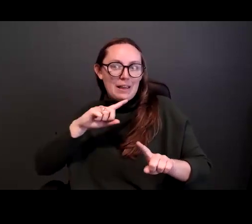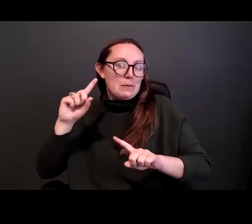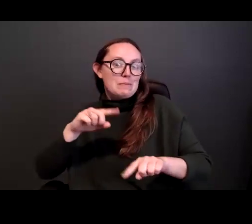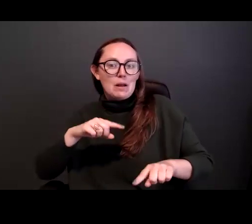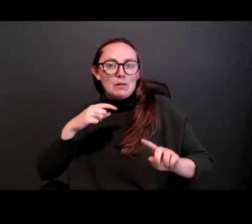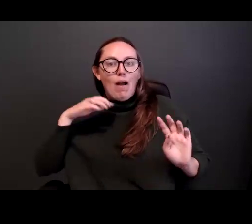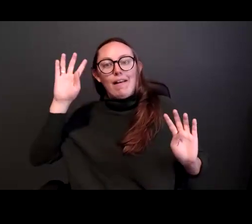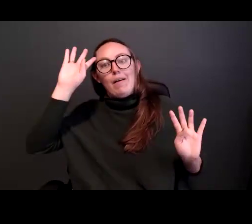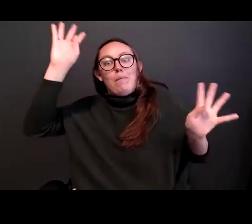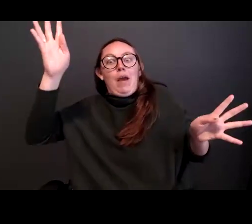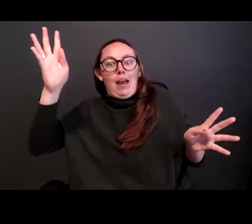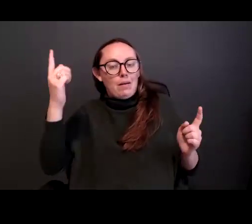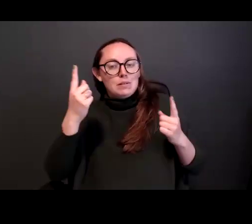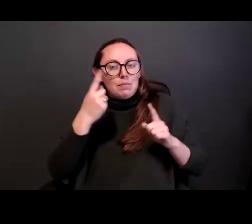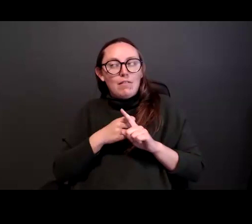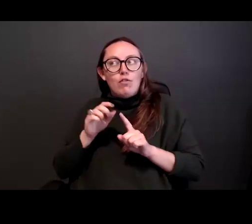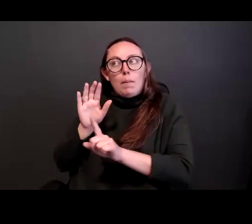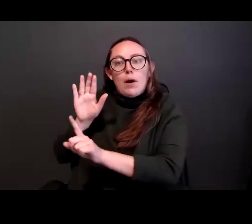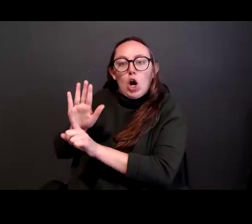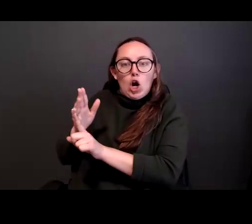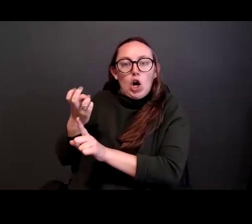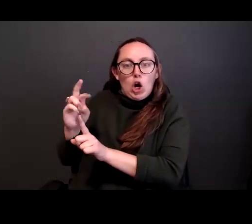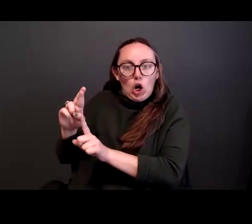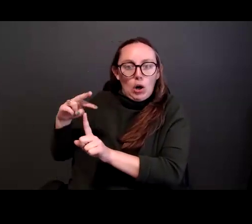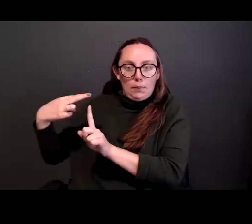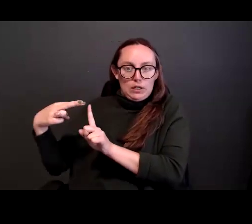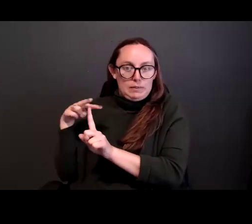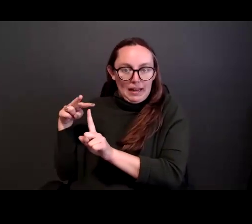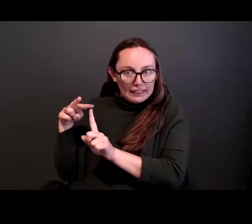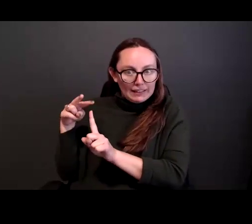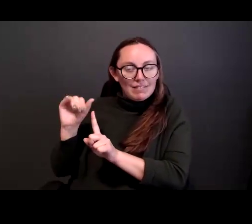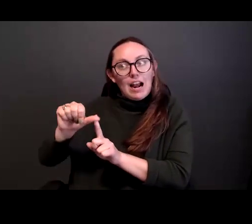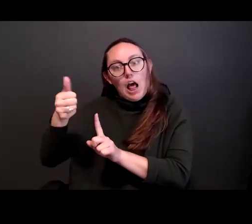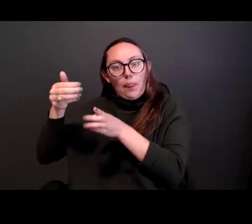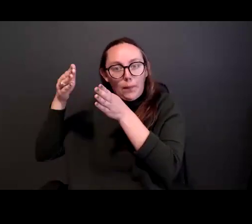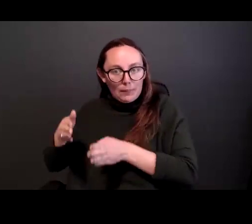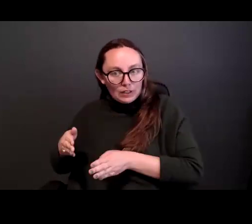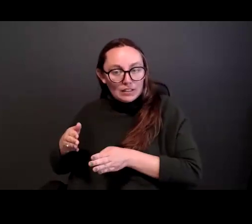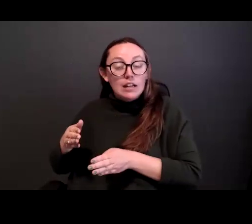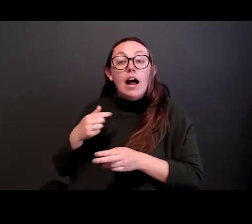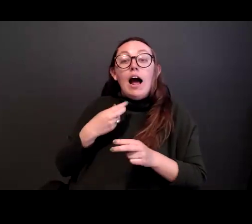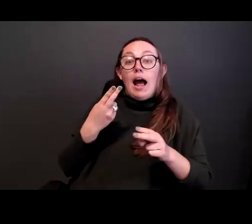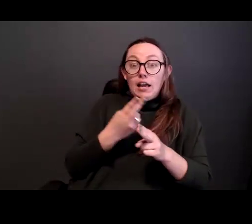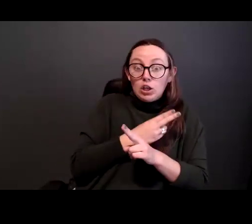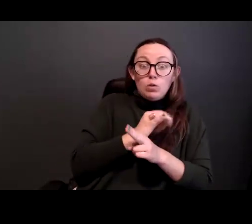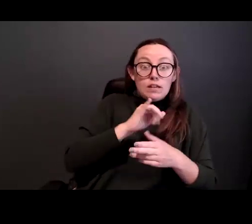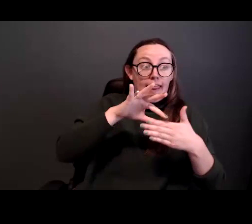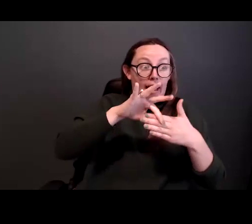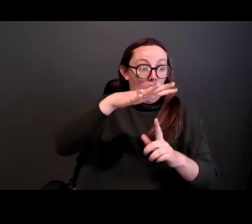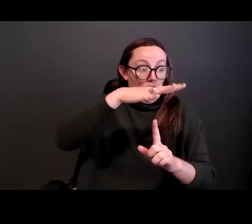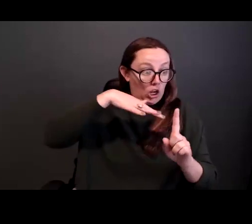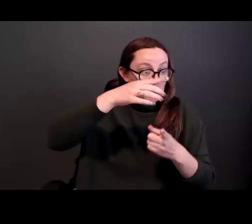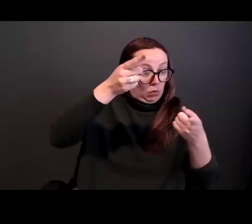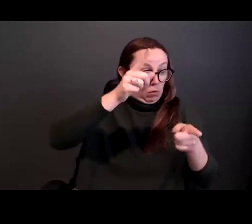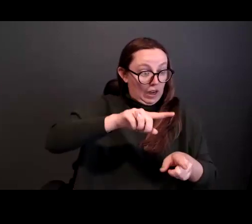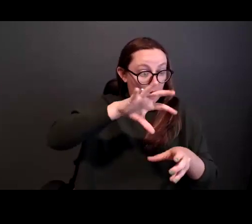up something from her perspective, but I did use the context of the moment to drive my writing. Another way